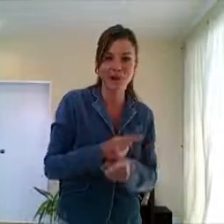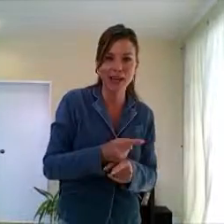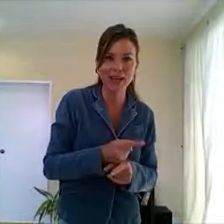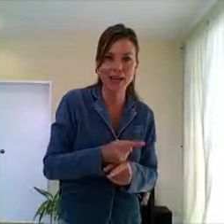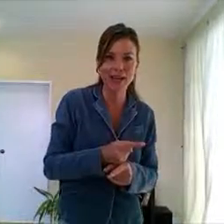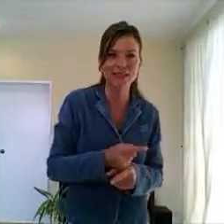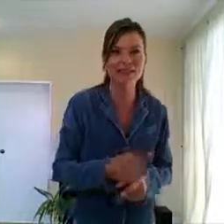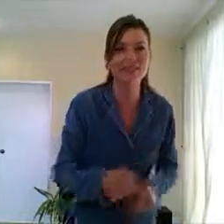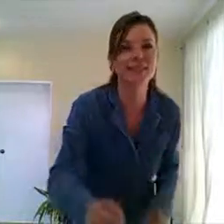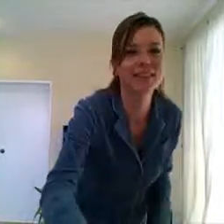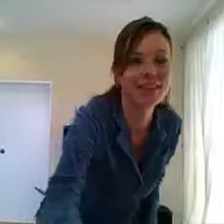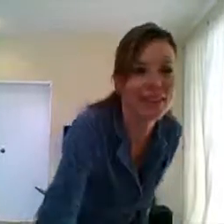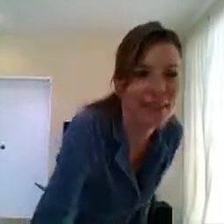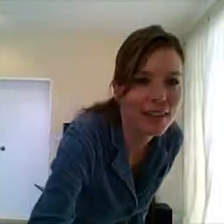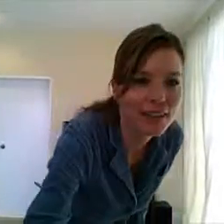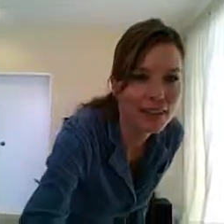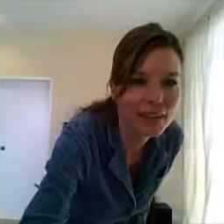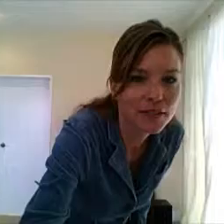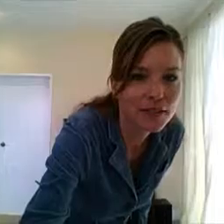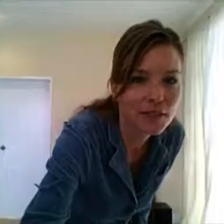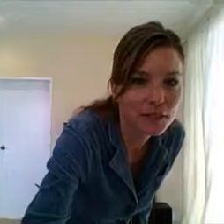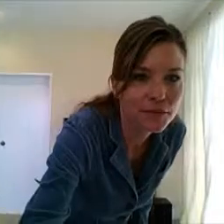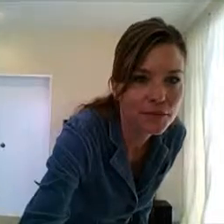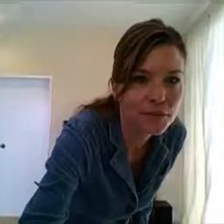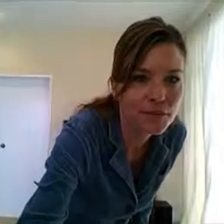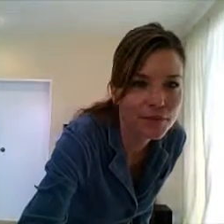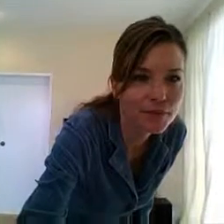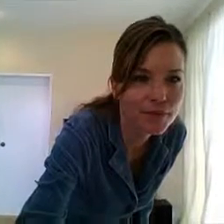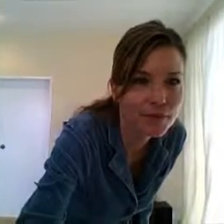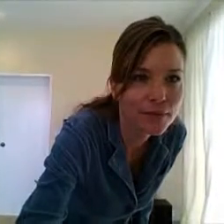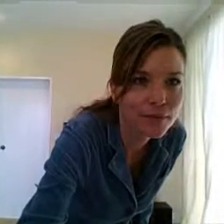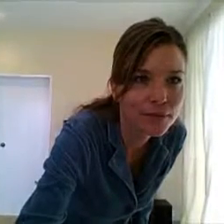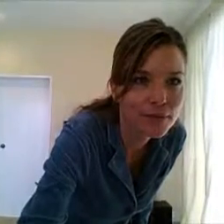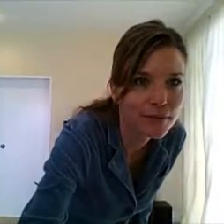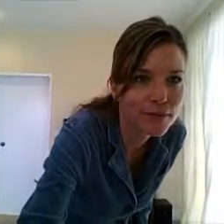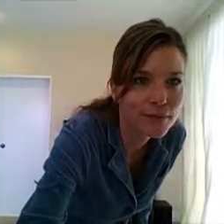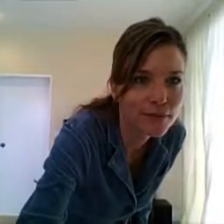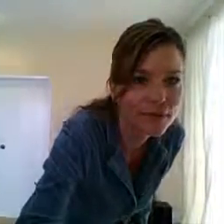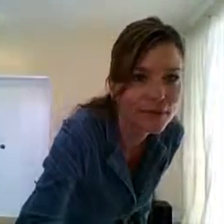you. I didn't. Okay, well, that got you. How many people are? How many groups